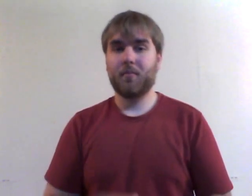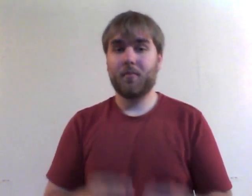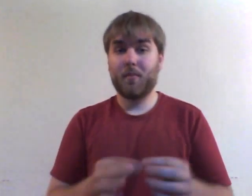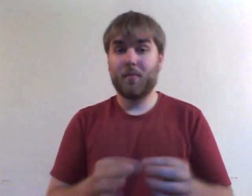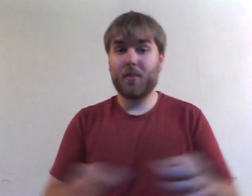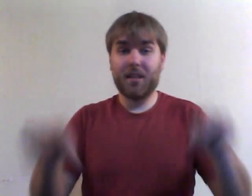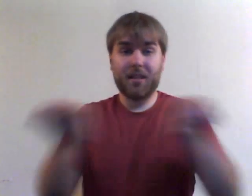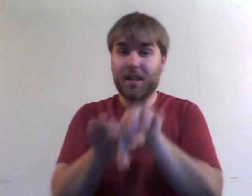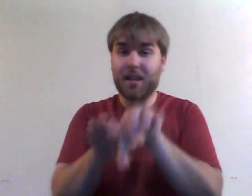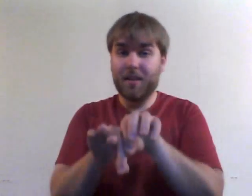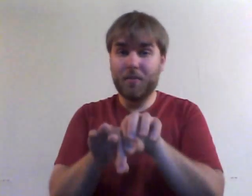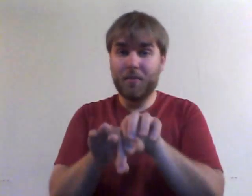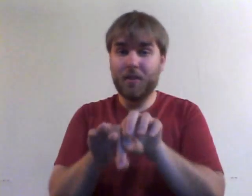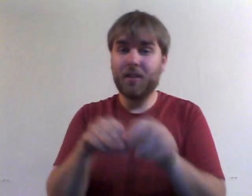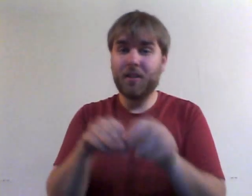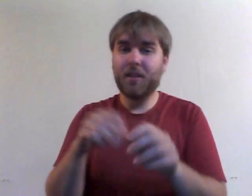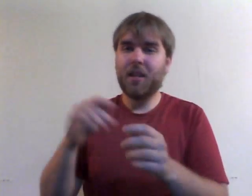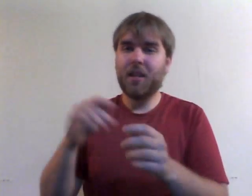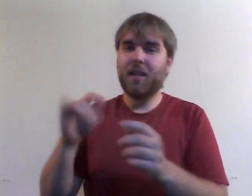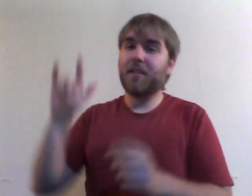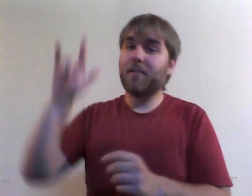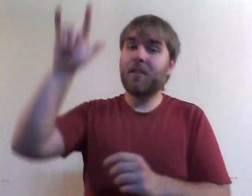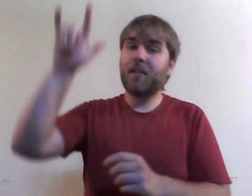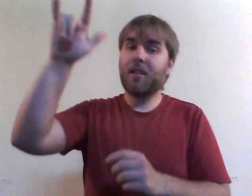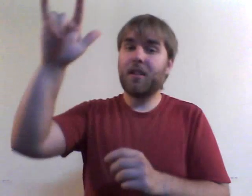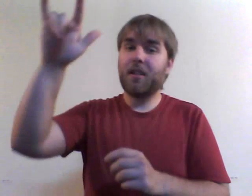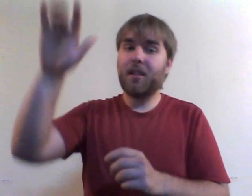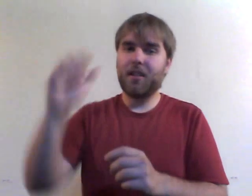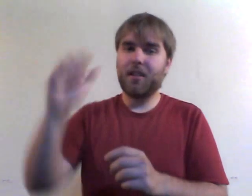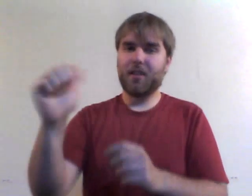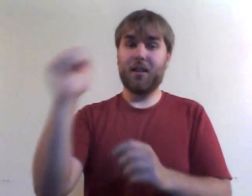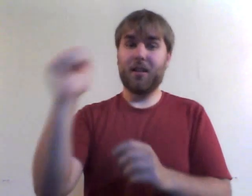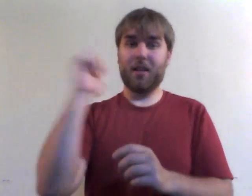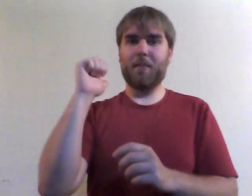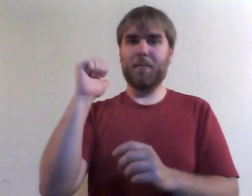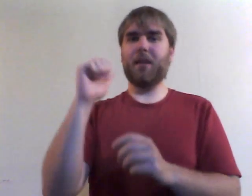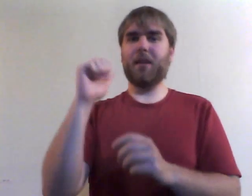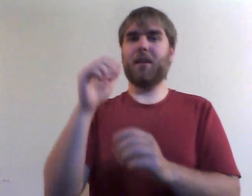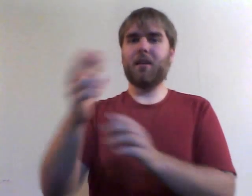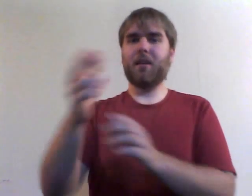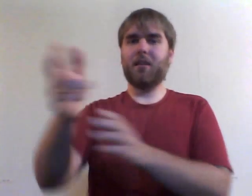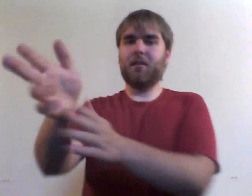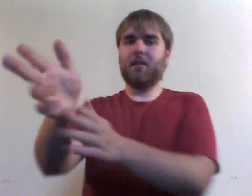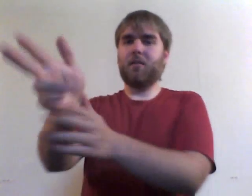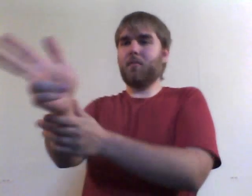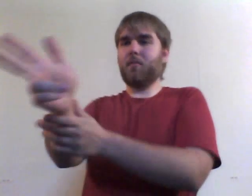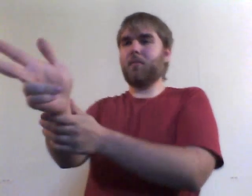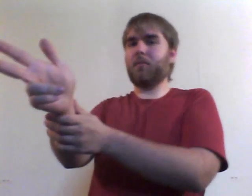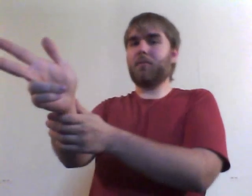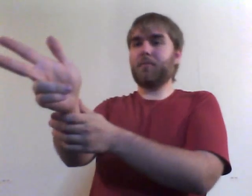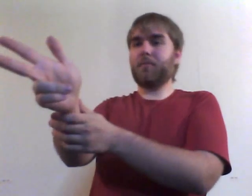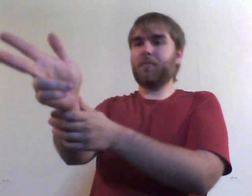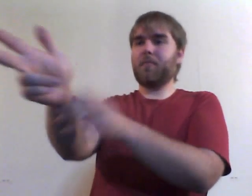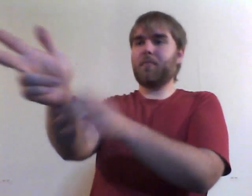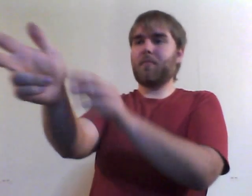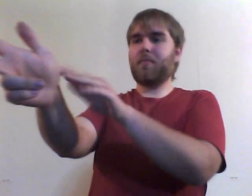me, the nose is out. That's when you move the levers to the left, it'll go left, right is right. I'm going to show you how simple this little guy is to